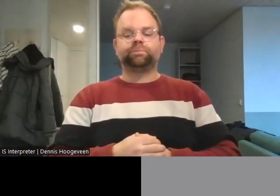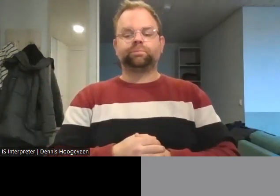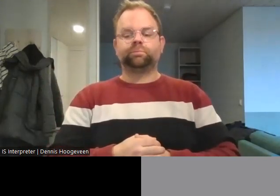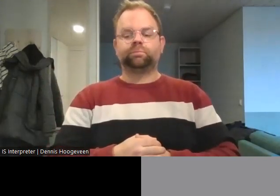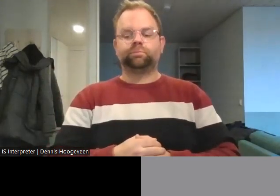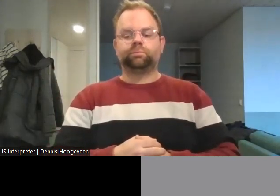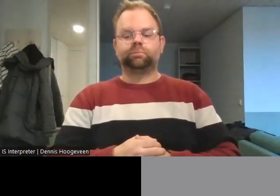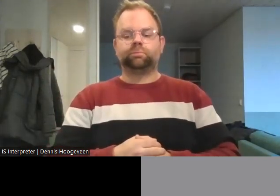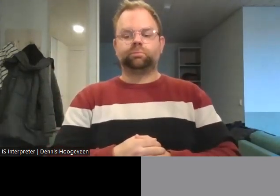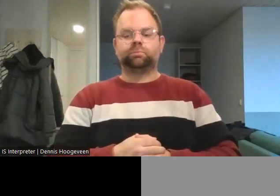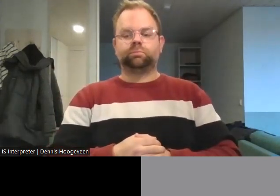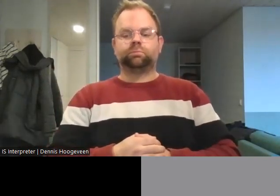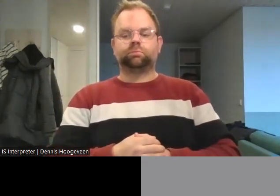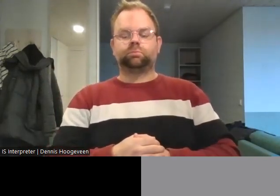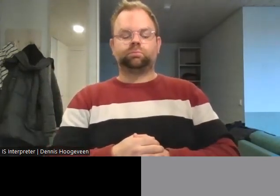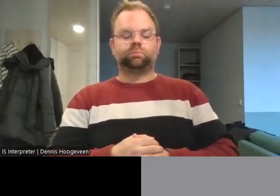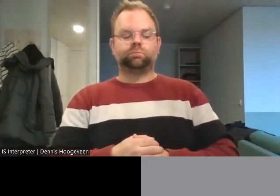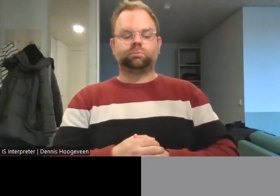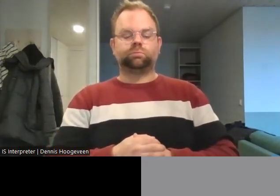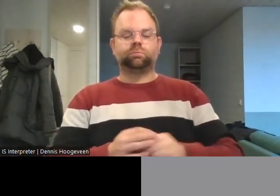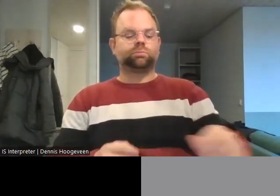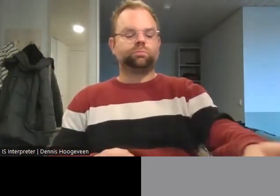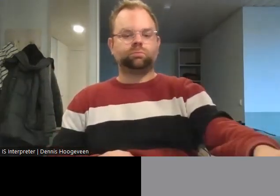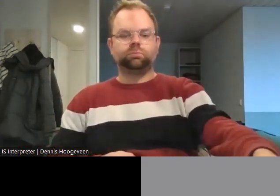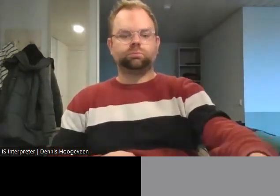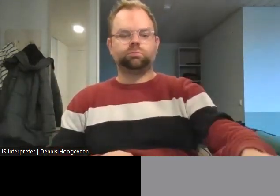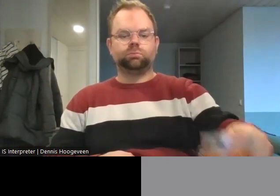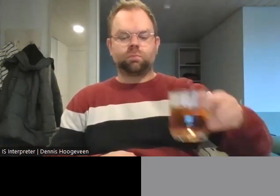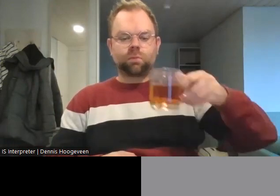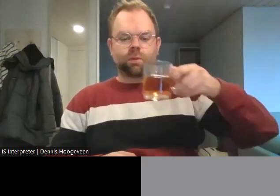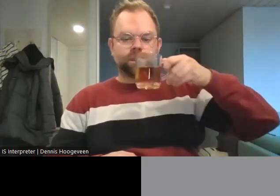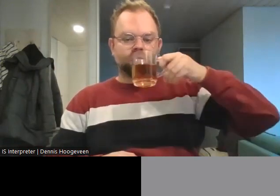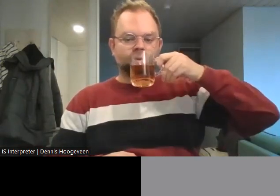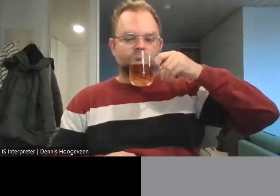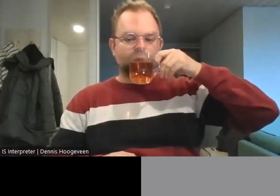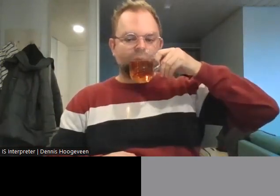I saw that you are muted, but I don't know if your audio is connected.